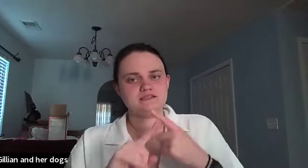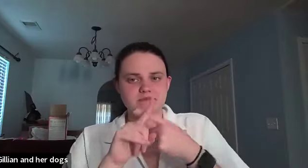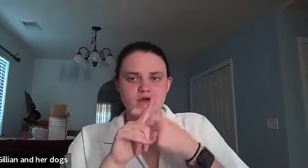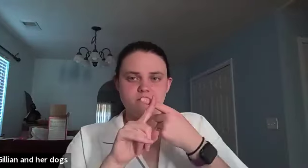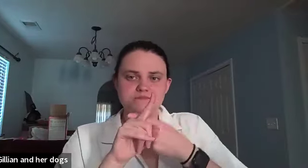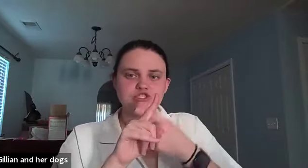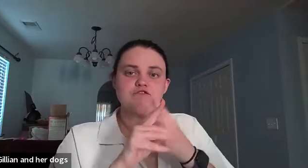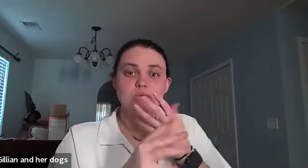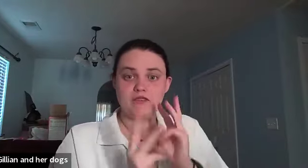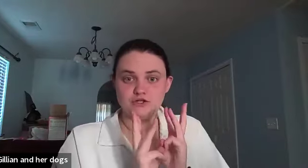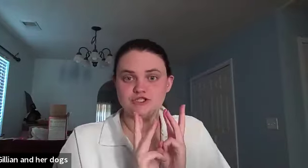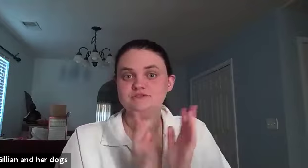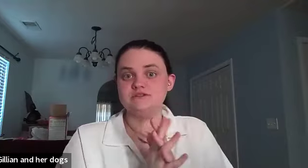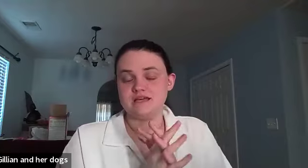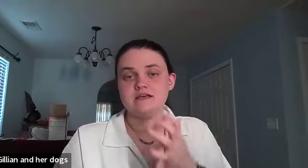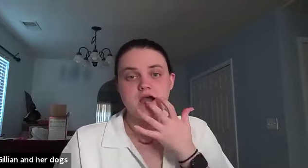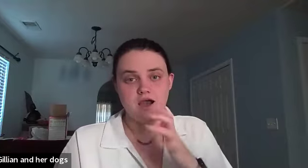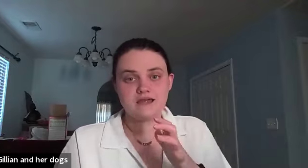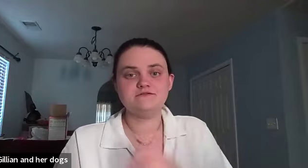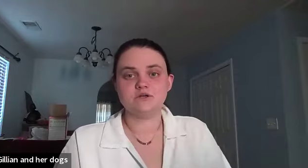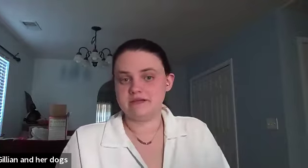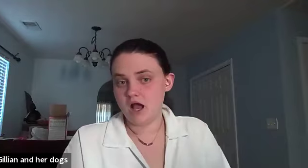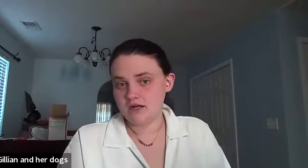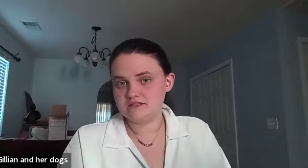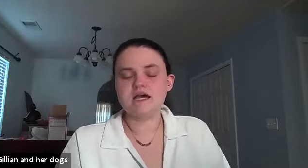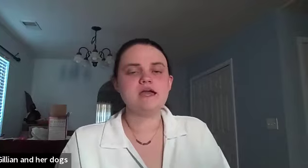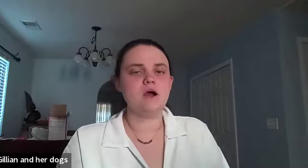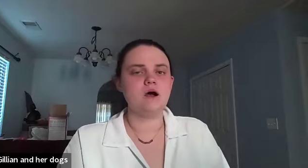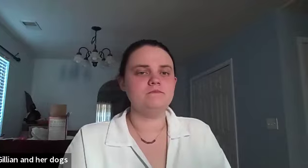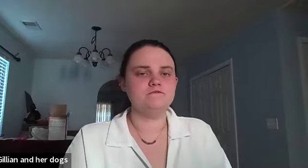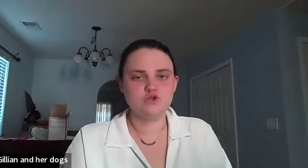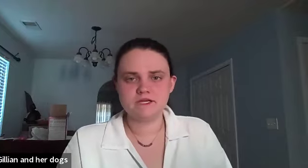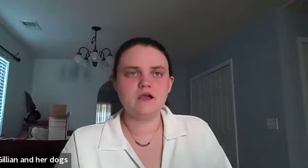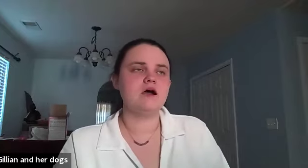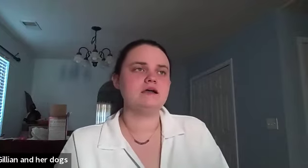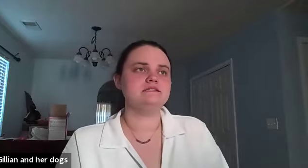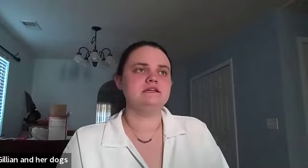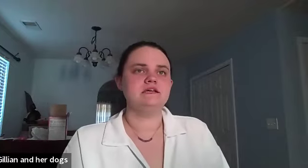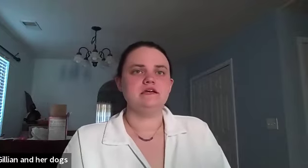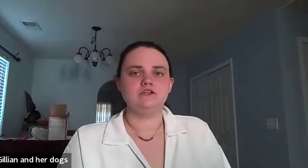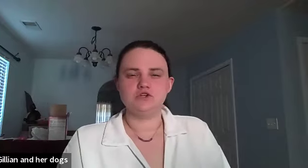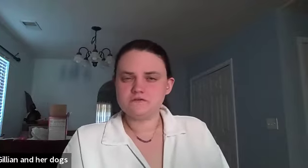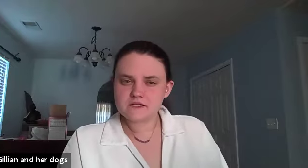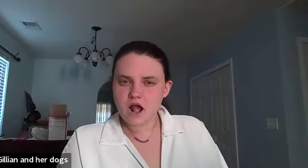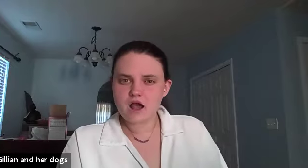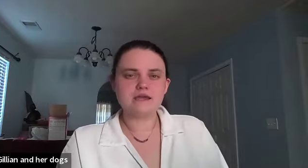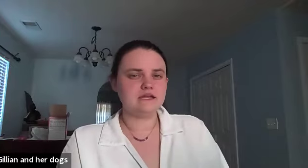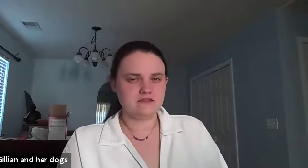asking about a temperature of the weather too. So yes, hot for it being hot outside, food being hot, you're feeling hot, anything